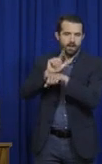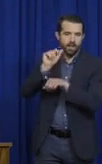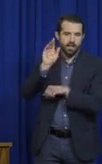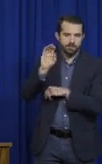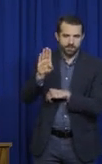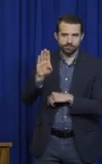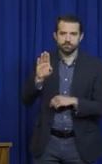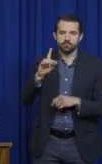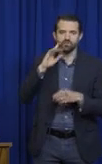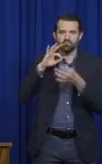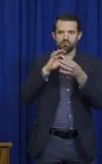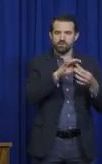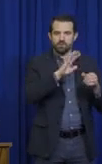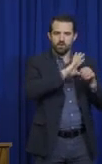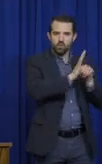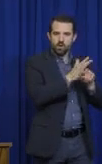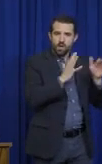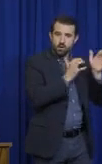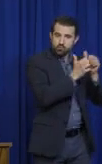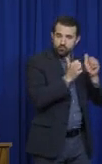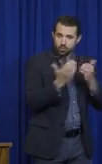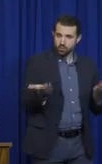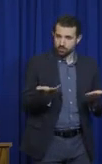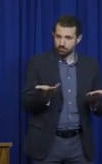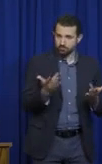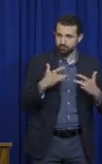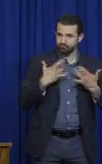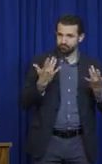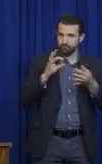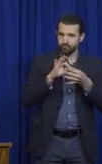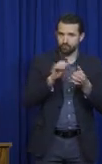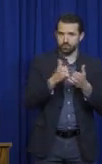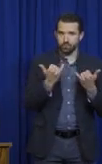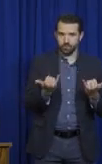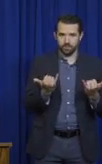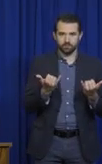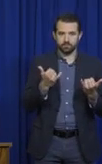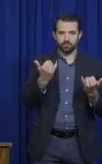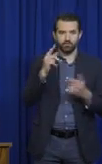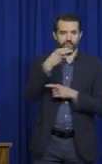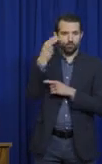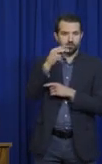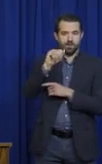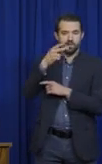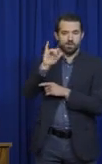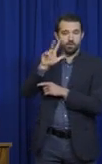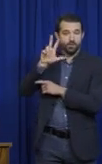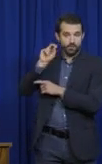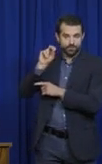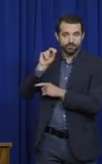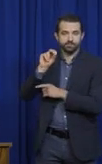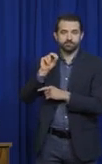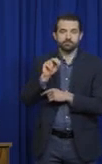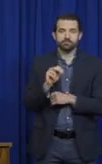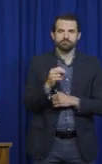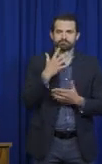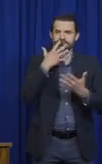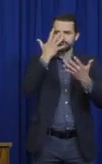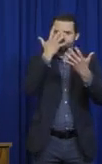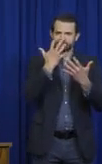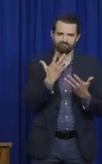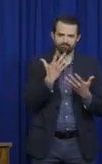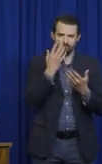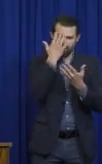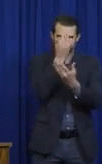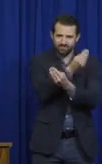for the state of Maine for today, Thursday, April 30th. And we begin again on an unfortunate note.